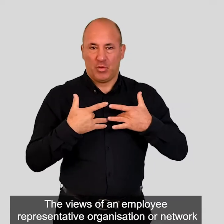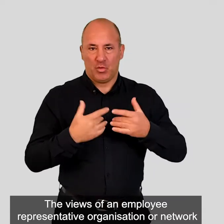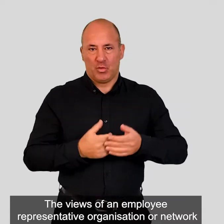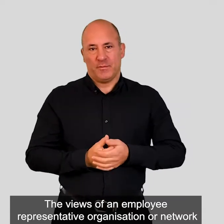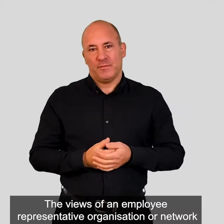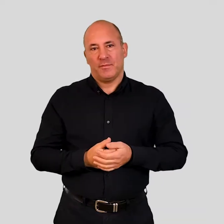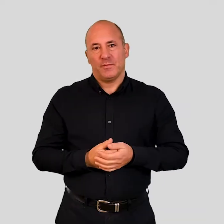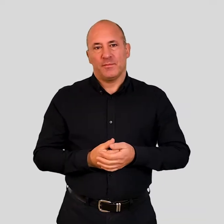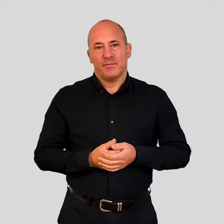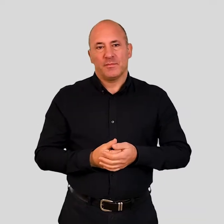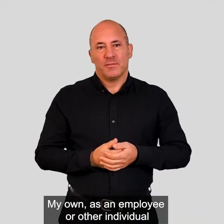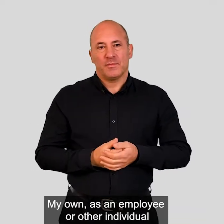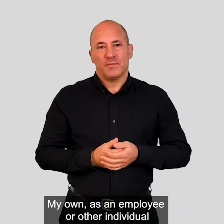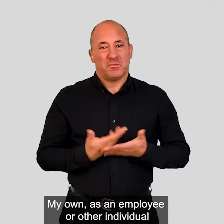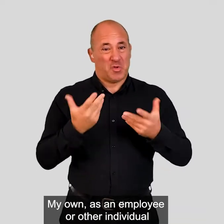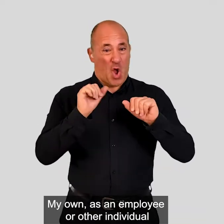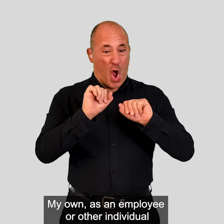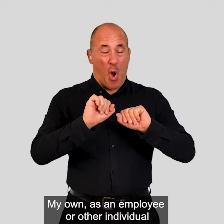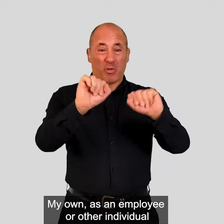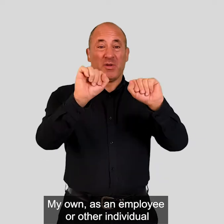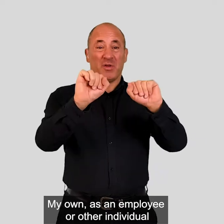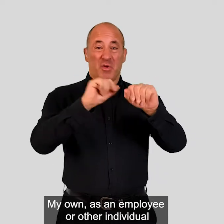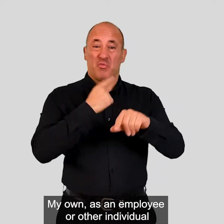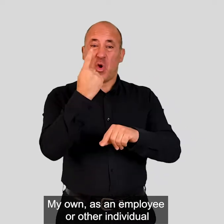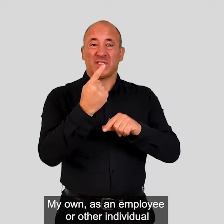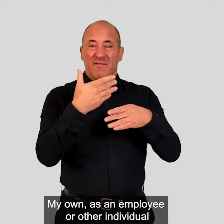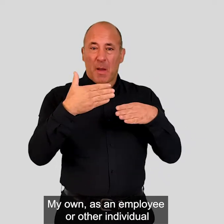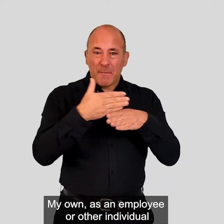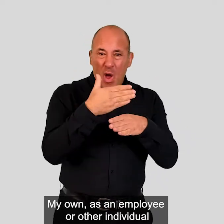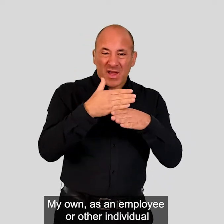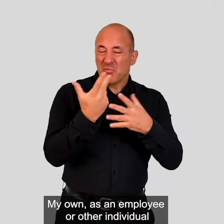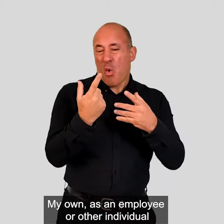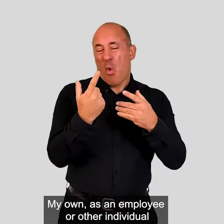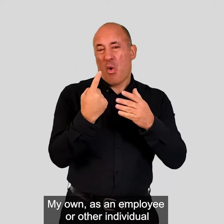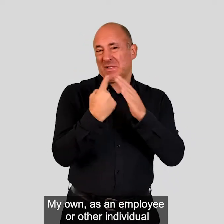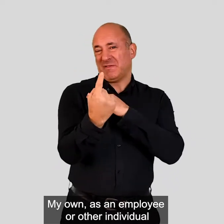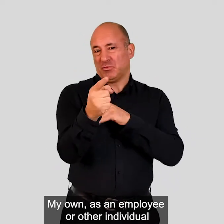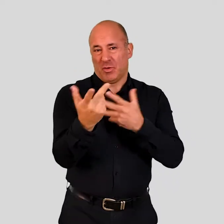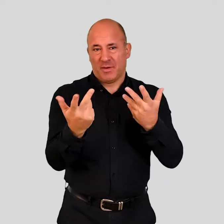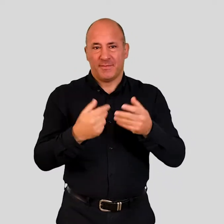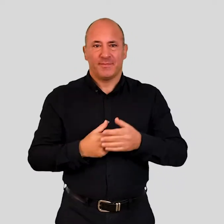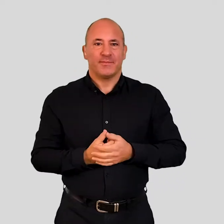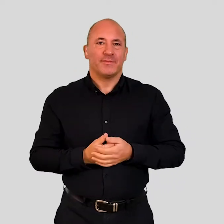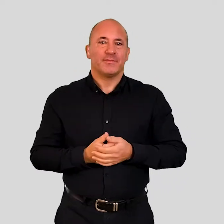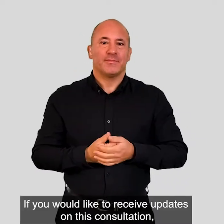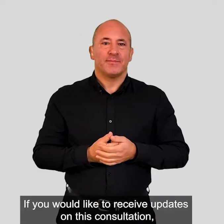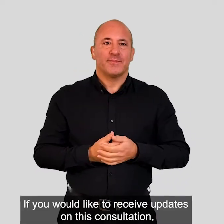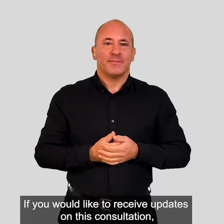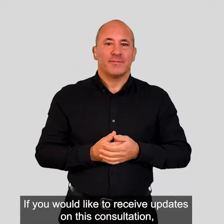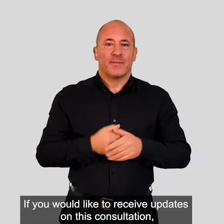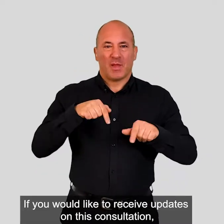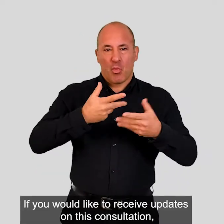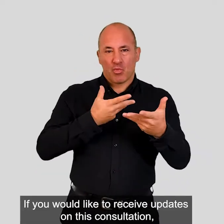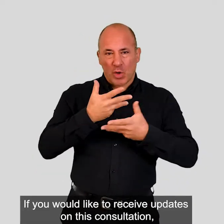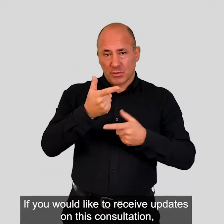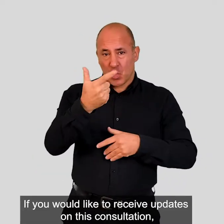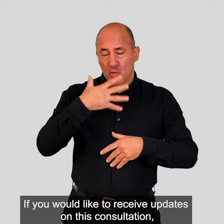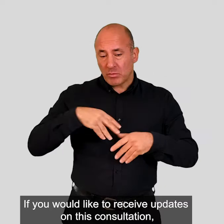network. My own as an employee or other individual. If you would like to receive updates on